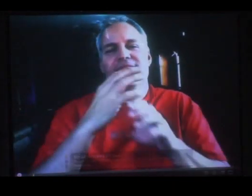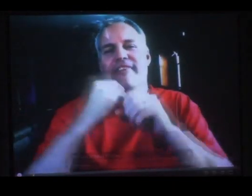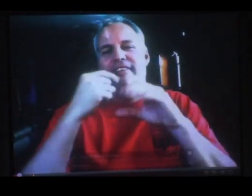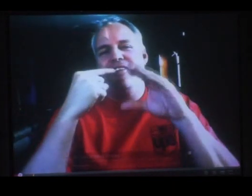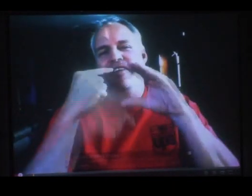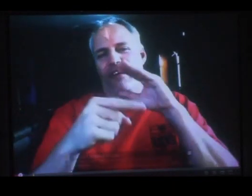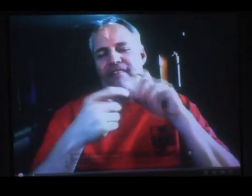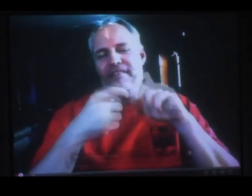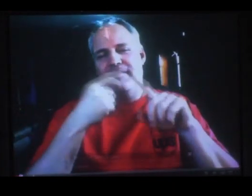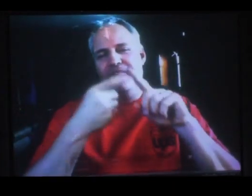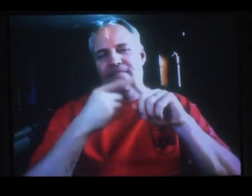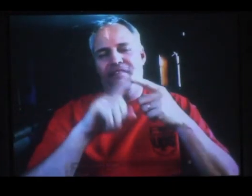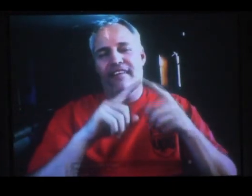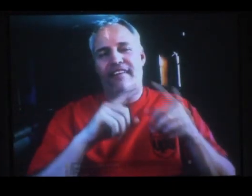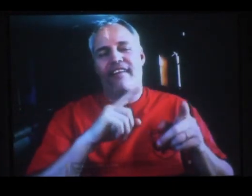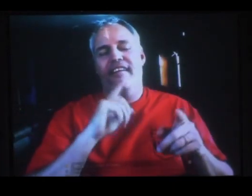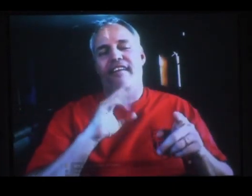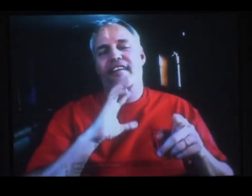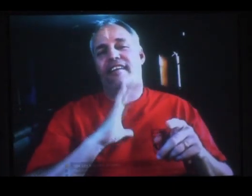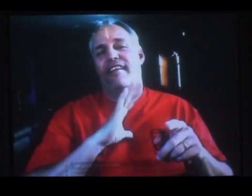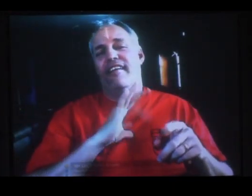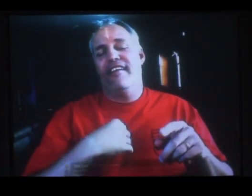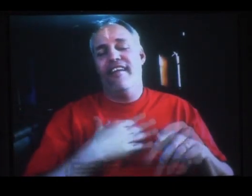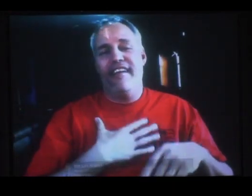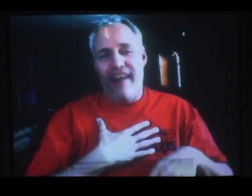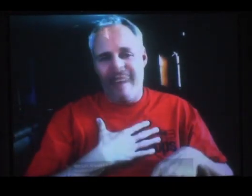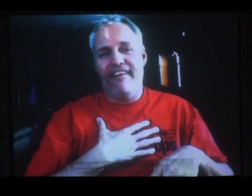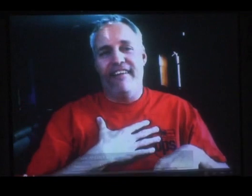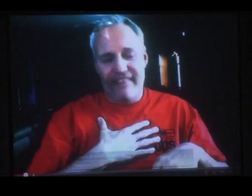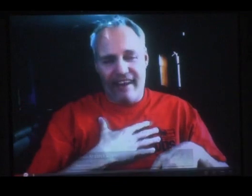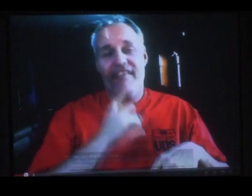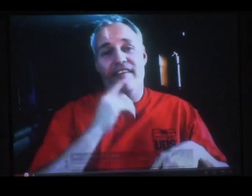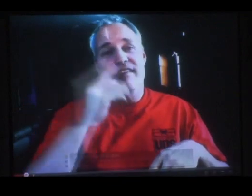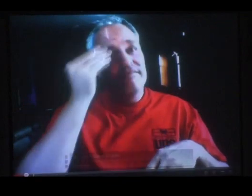So hello, okay, so I got a story from a friend, email. So this is email.